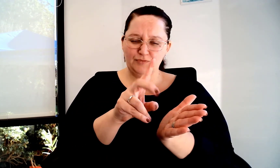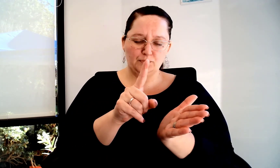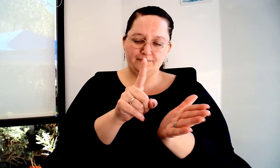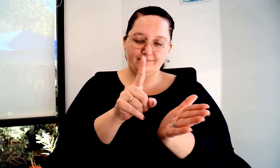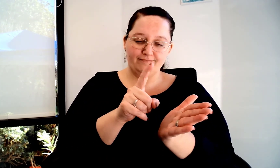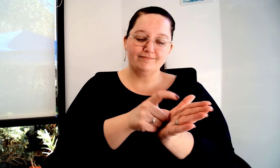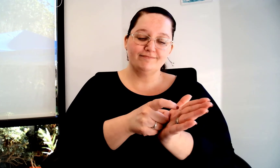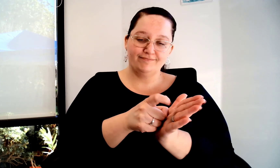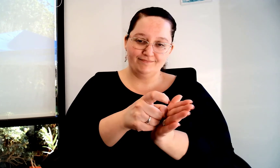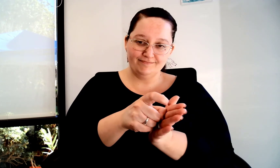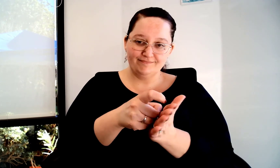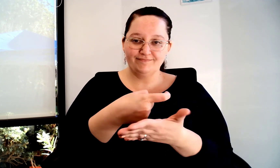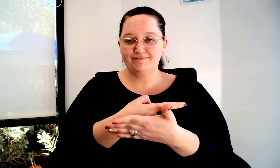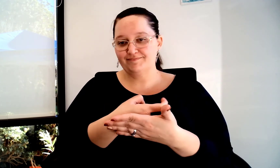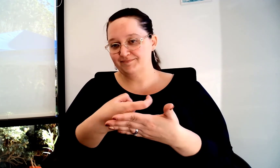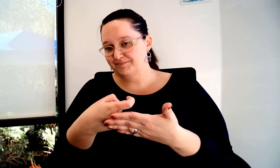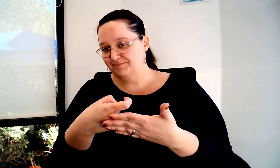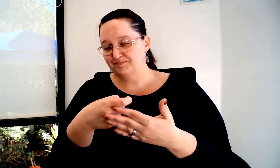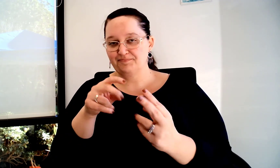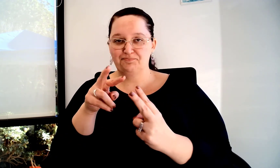Don't do two, just do one.